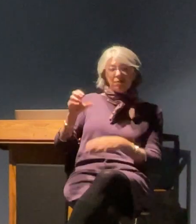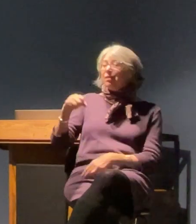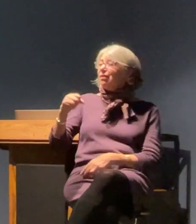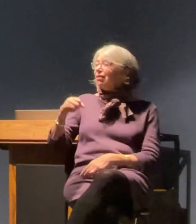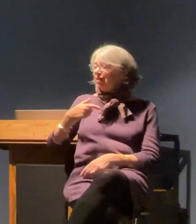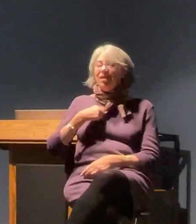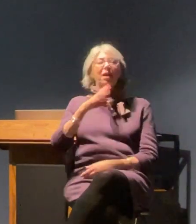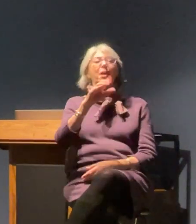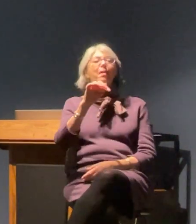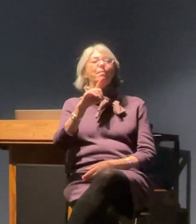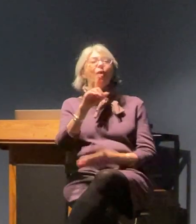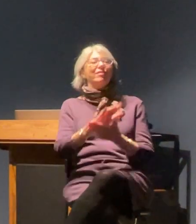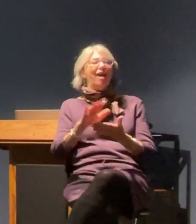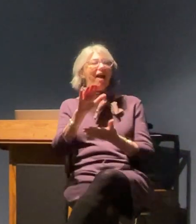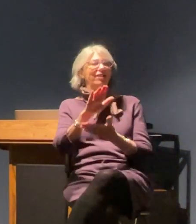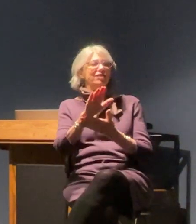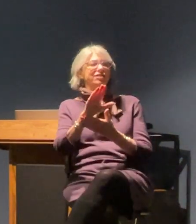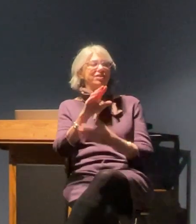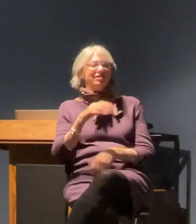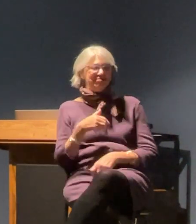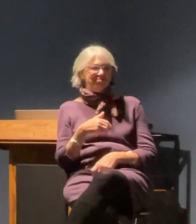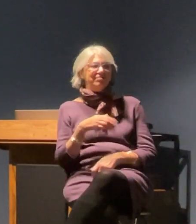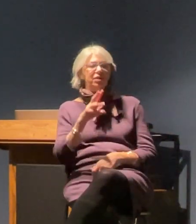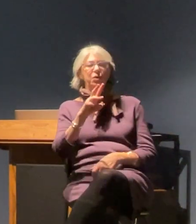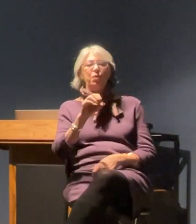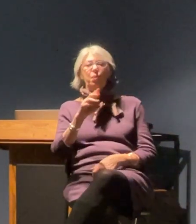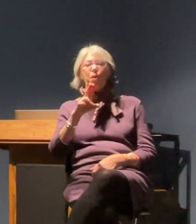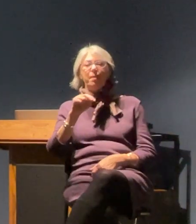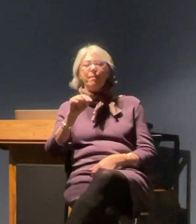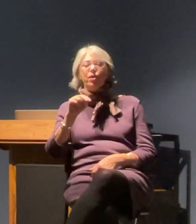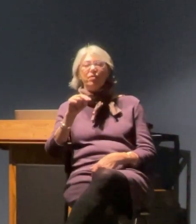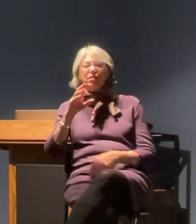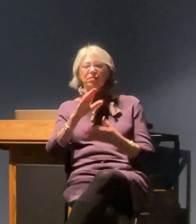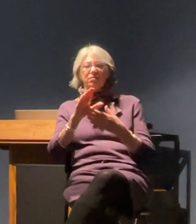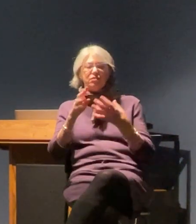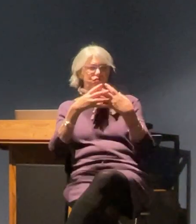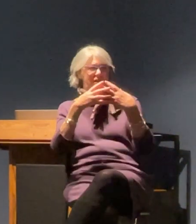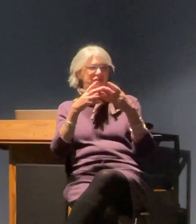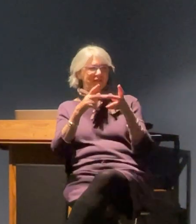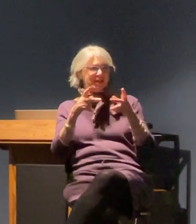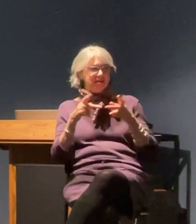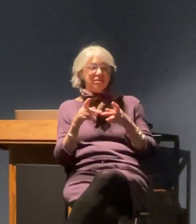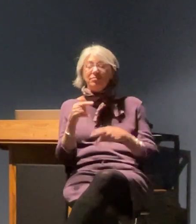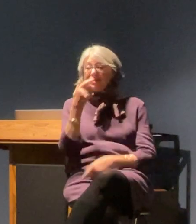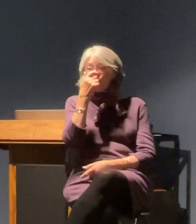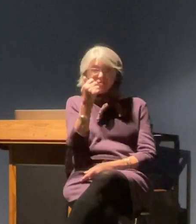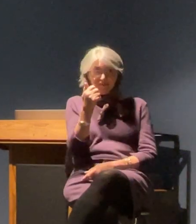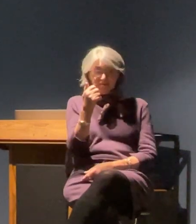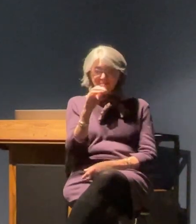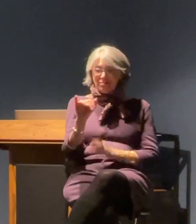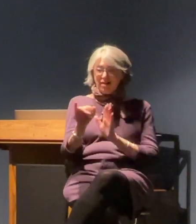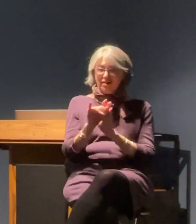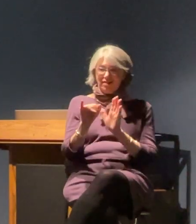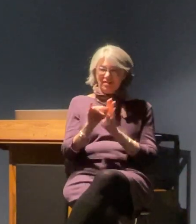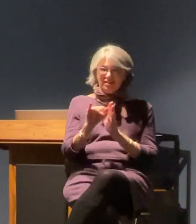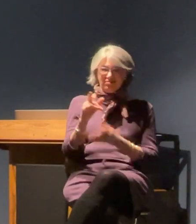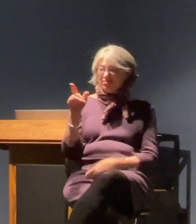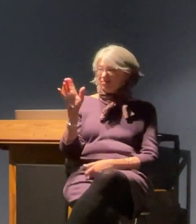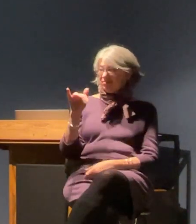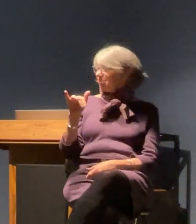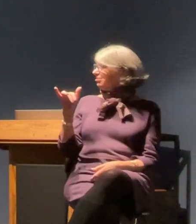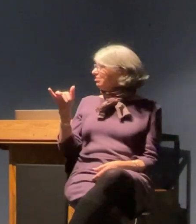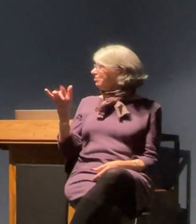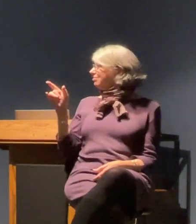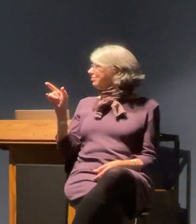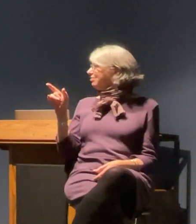in Bard College in Woodburn Correctional Facility. Interestingly enough, you may not identify what's the resistant piece,